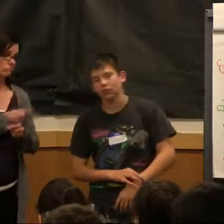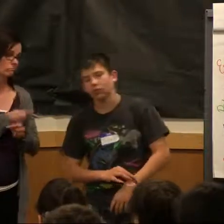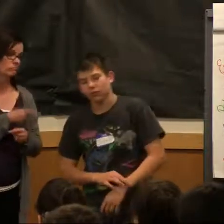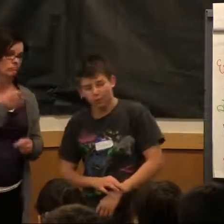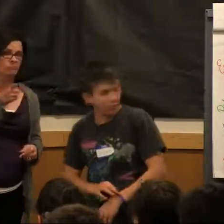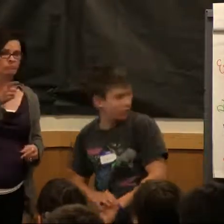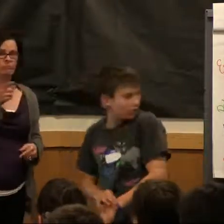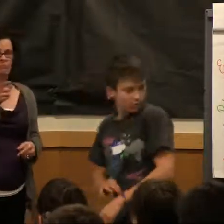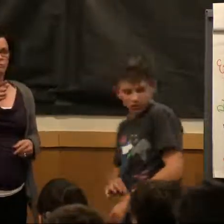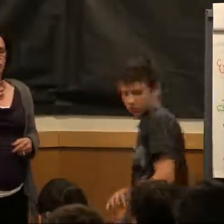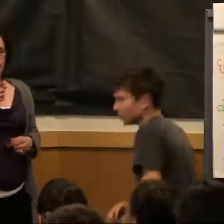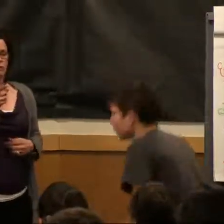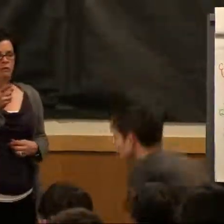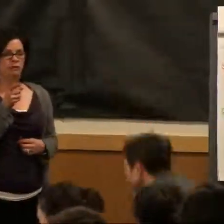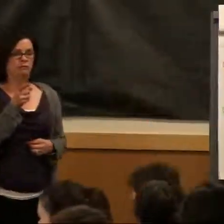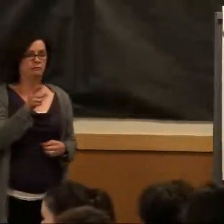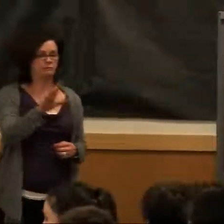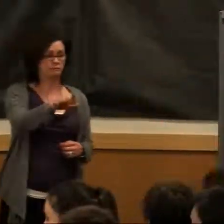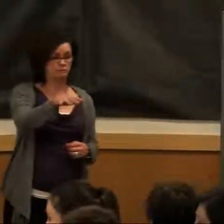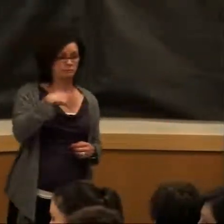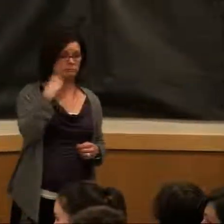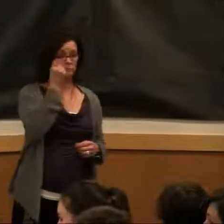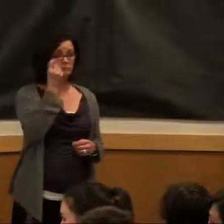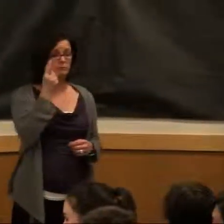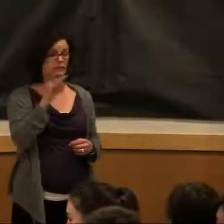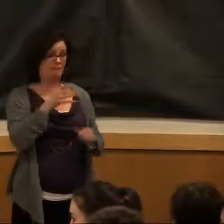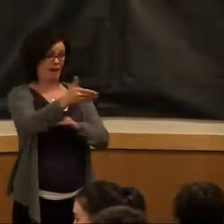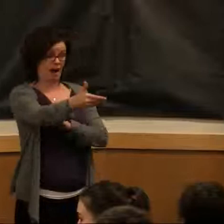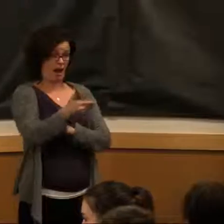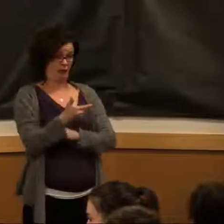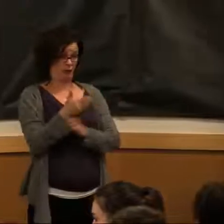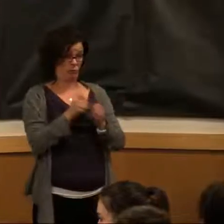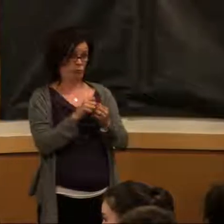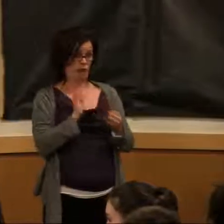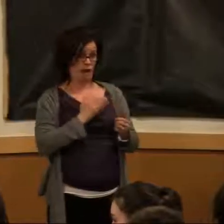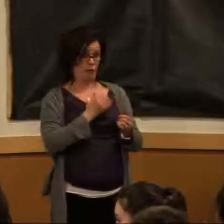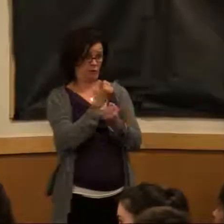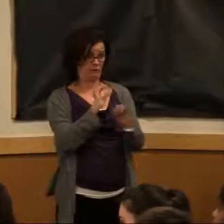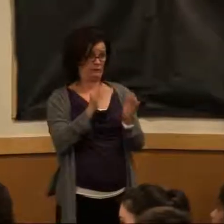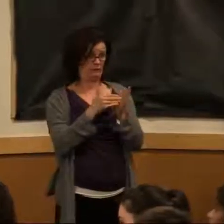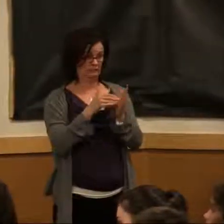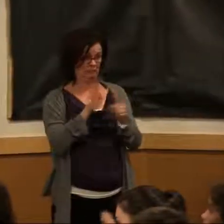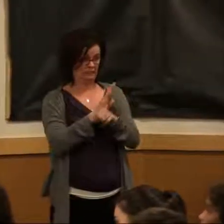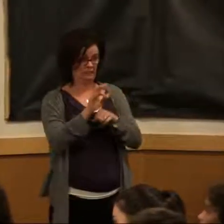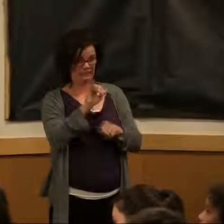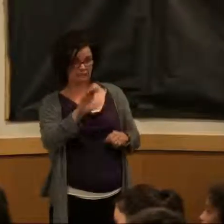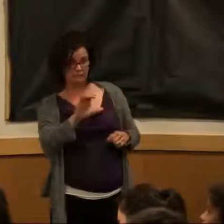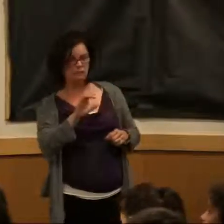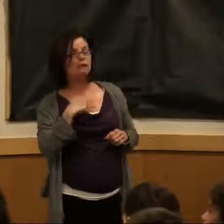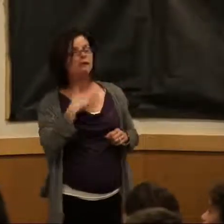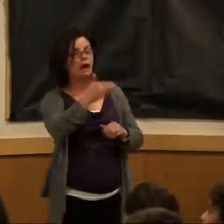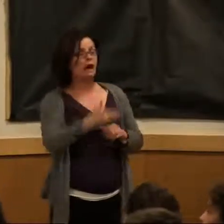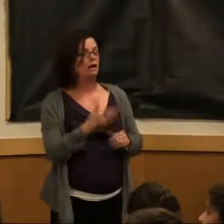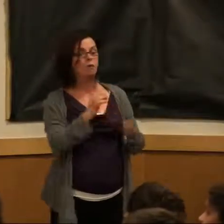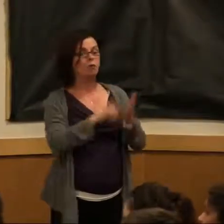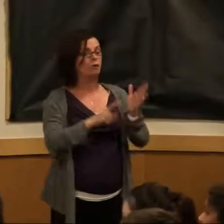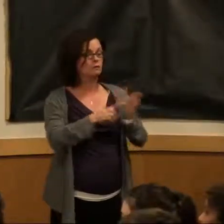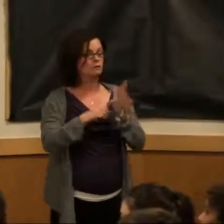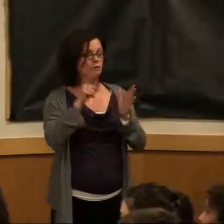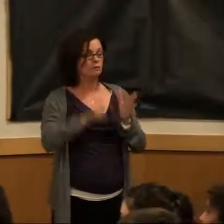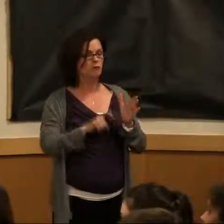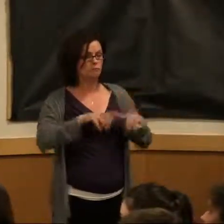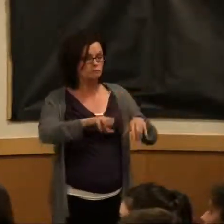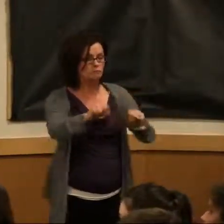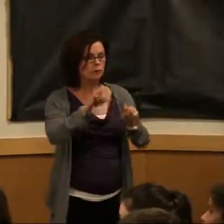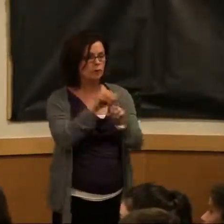We have a policy. When you get hired in with our facility, you go through an orientation class. We